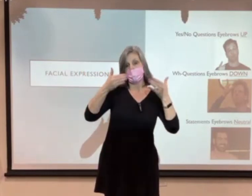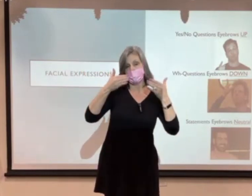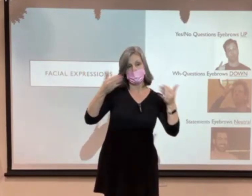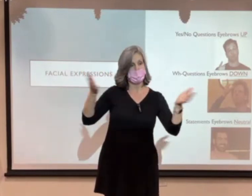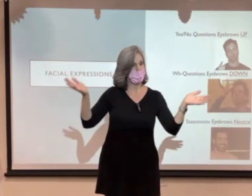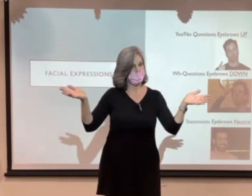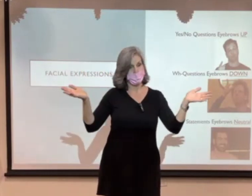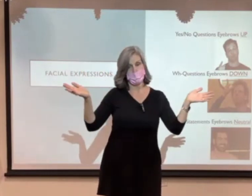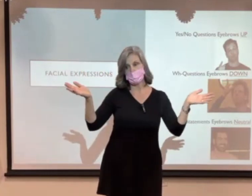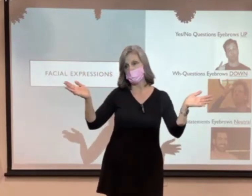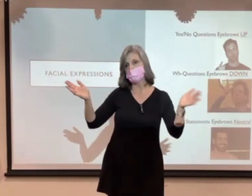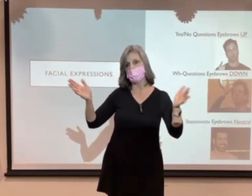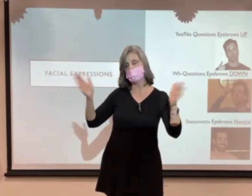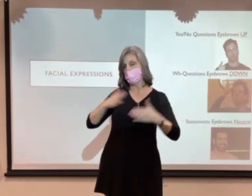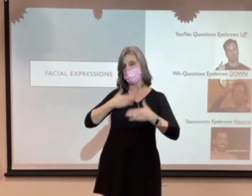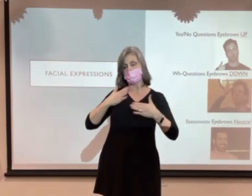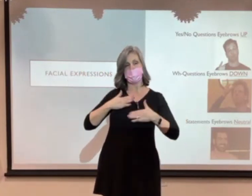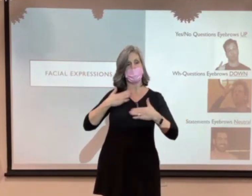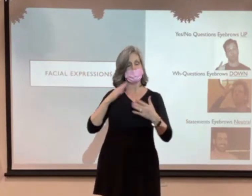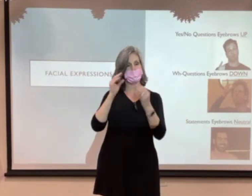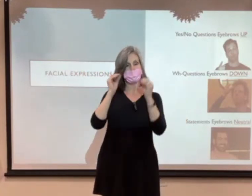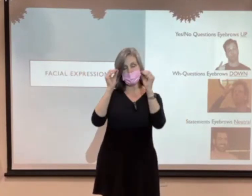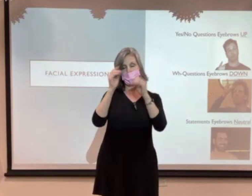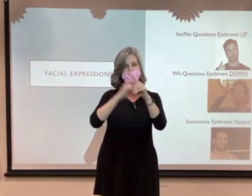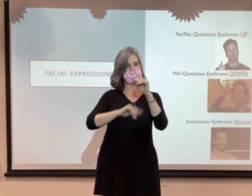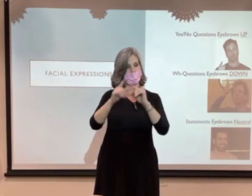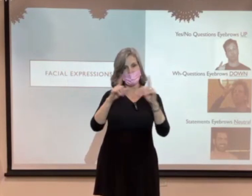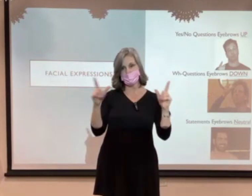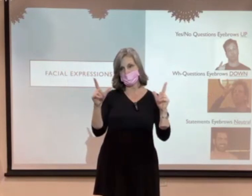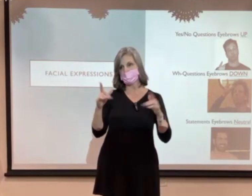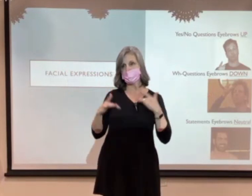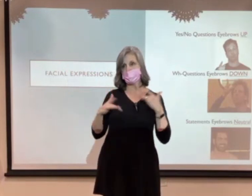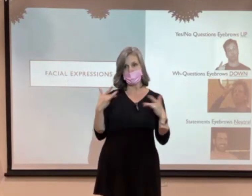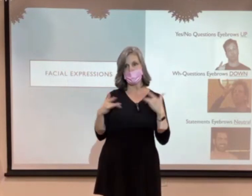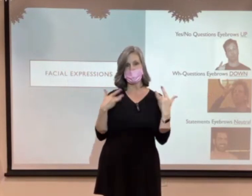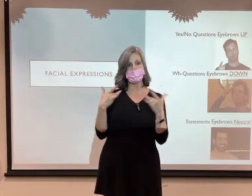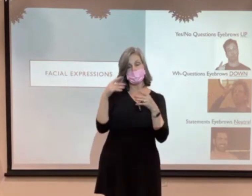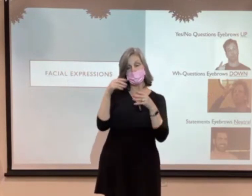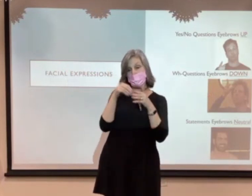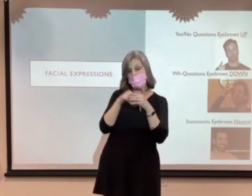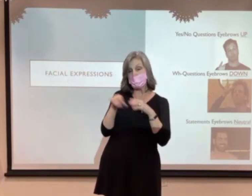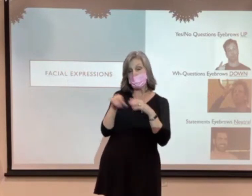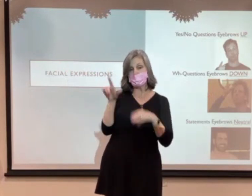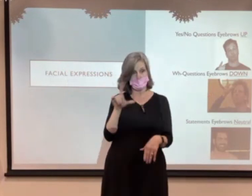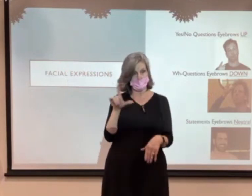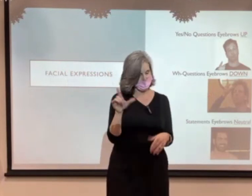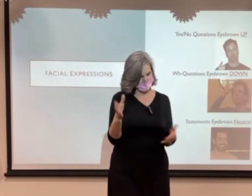thank you. If there are no questions, I'm so happy that I got to teach you guys some sign language. I'm excited that I was able to be in the library to